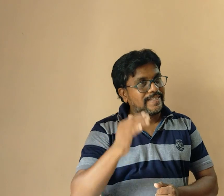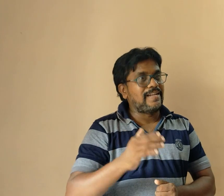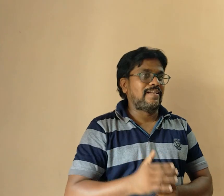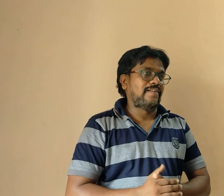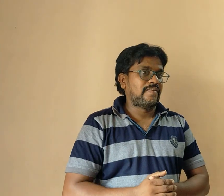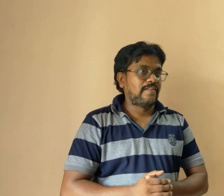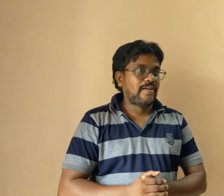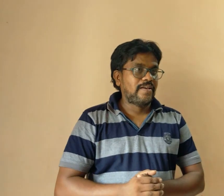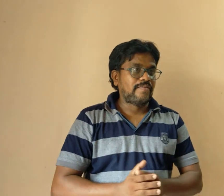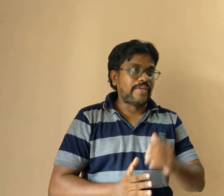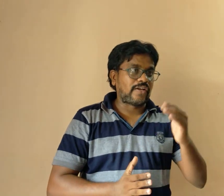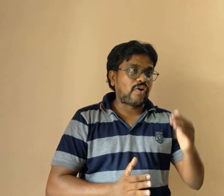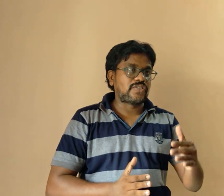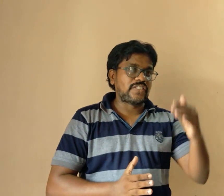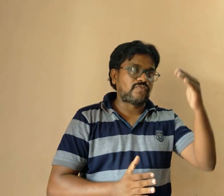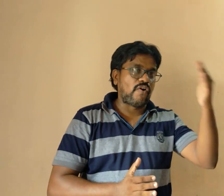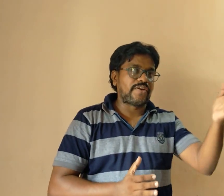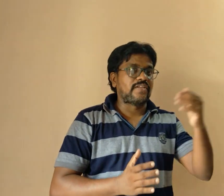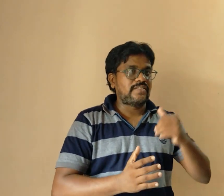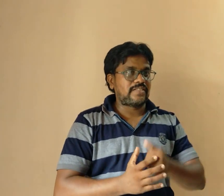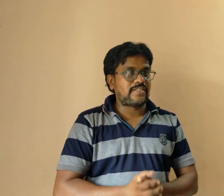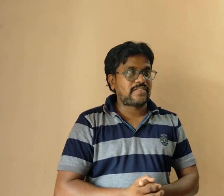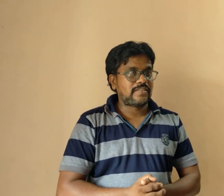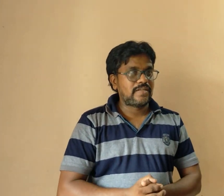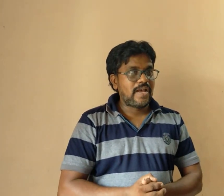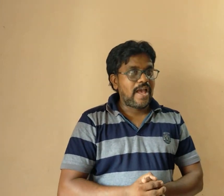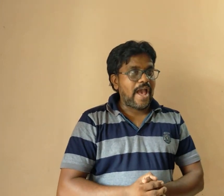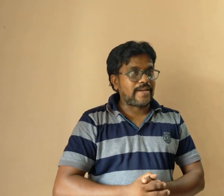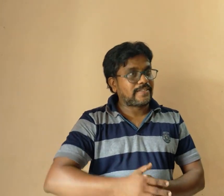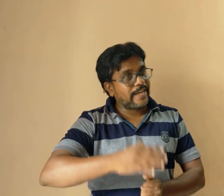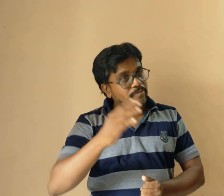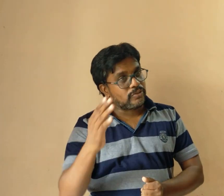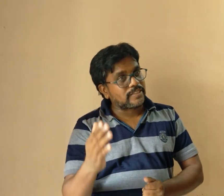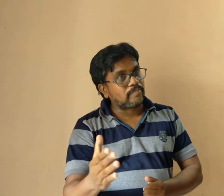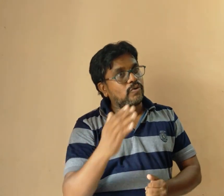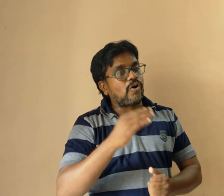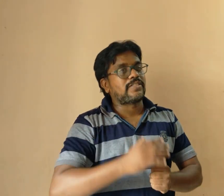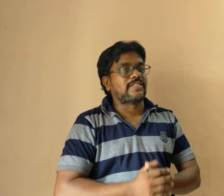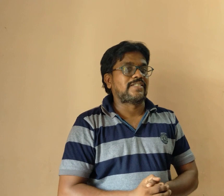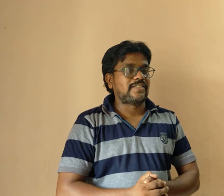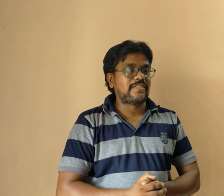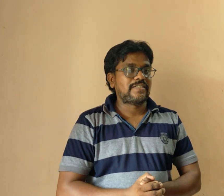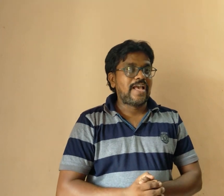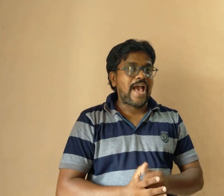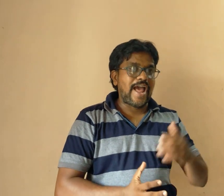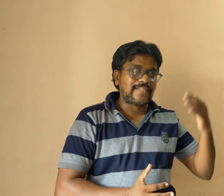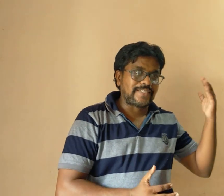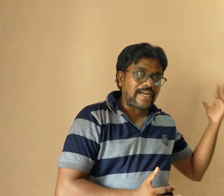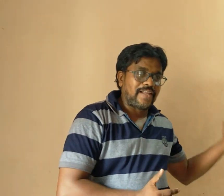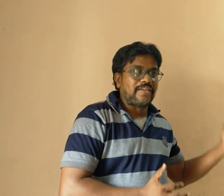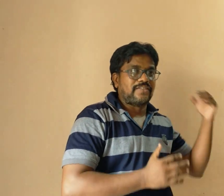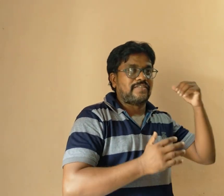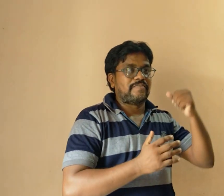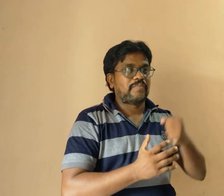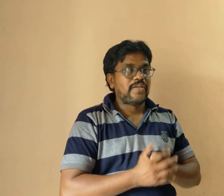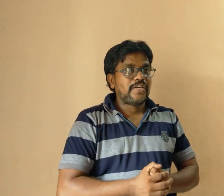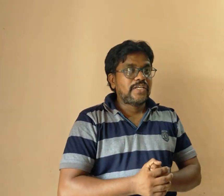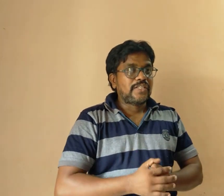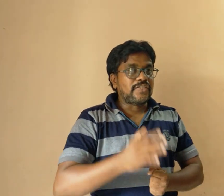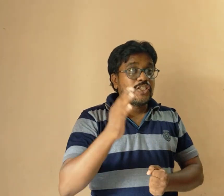still they crossed these frontiers and came to the subcontinent and settled here. These